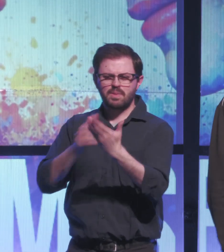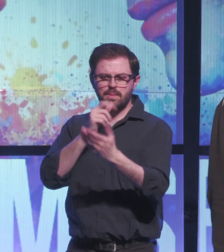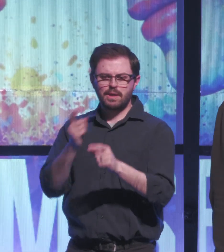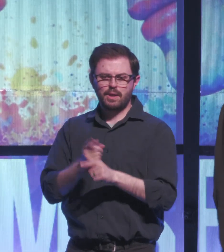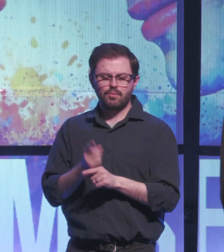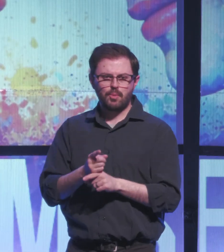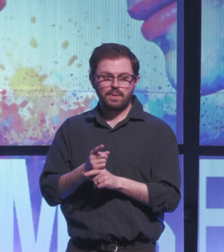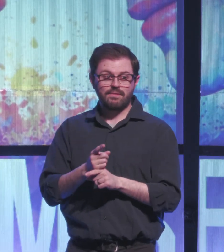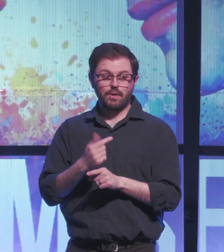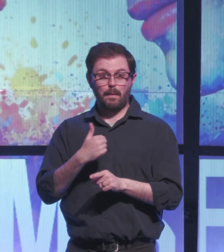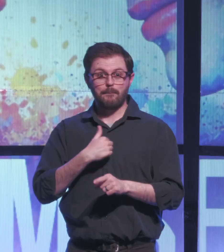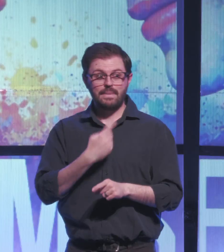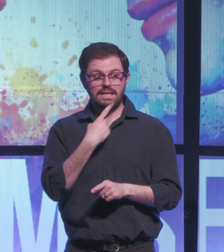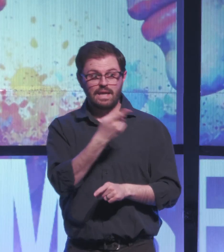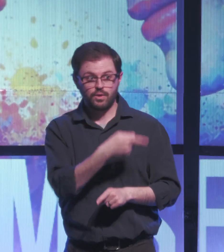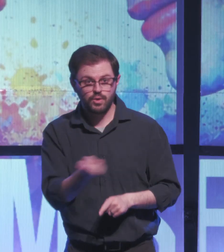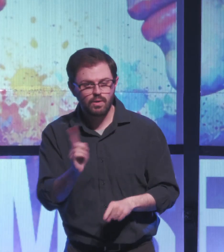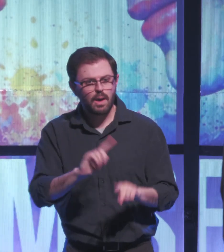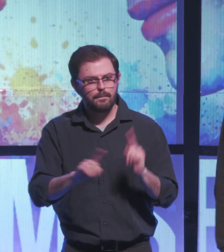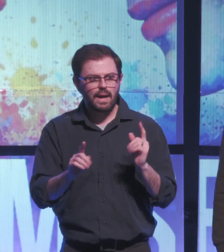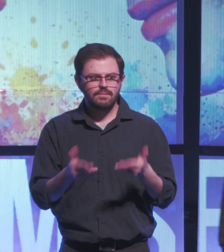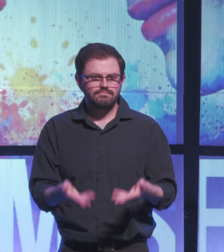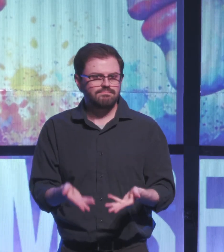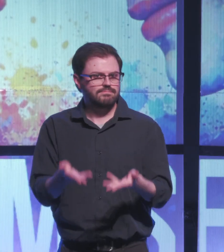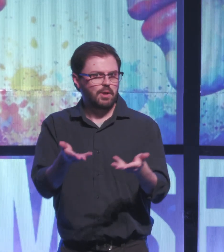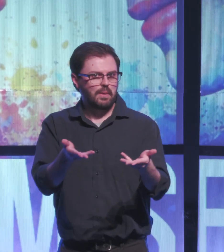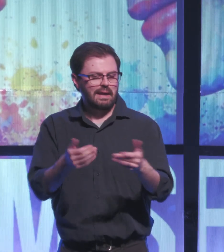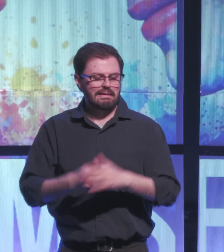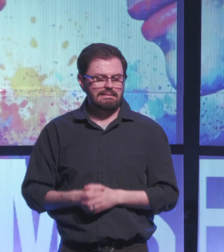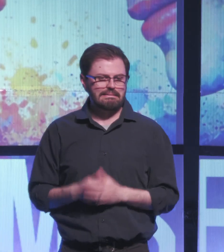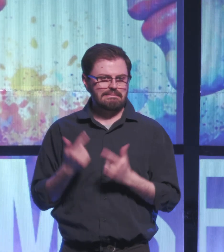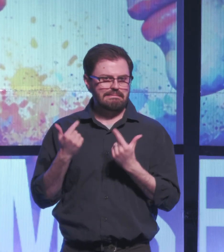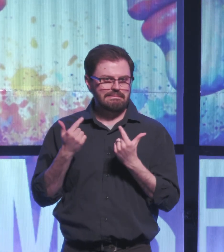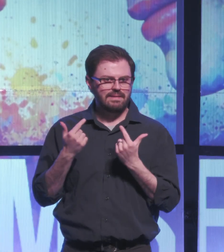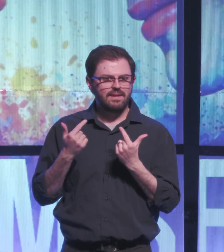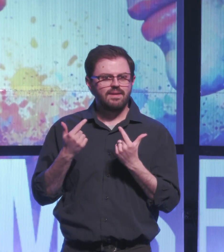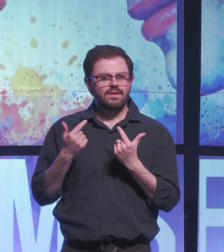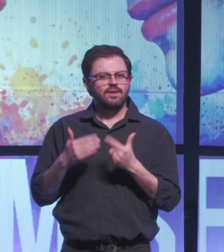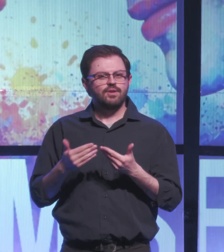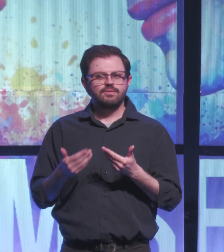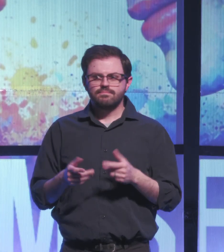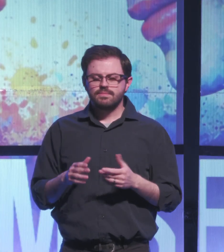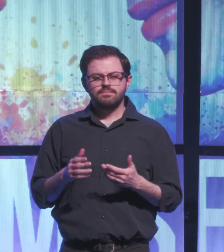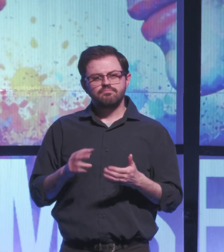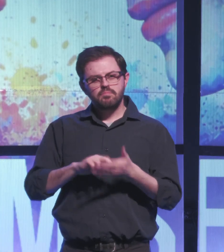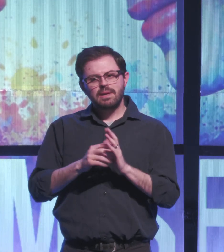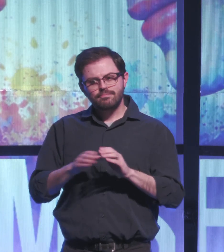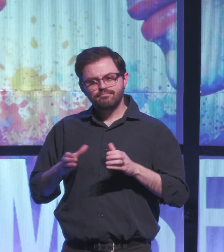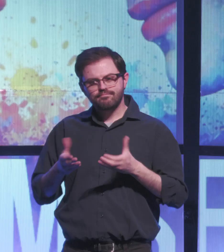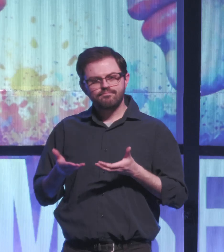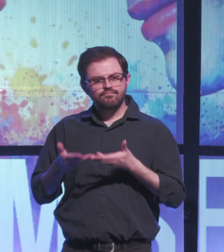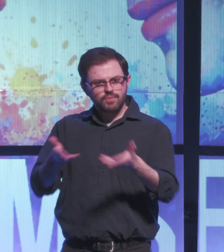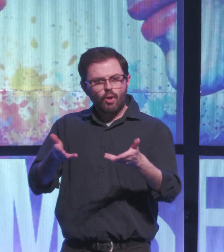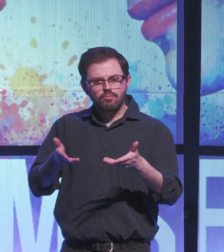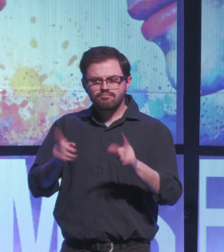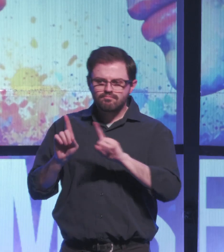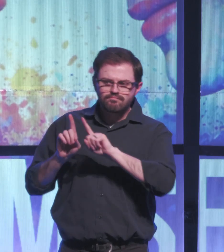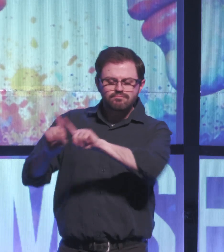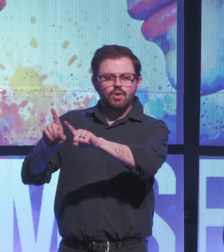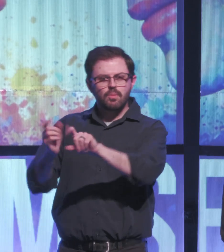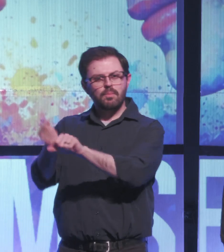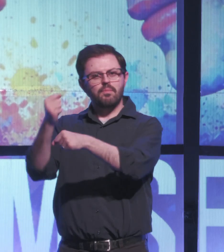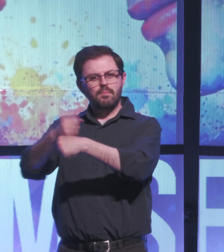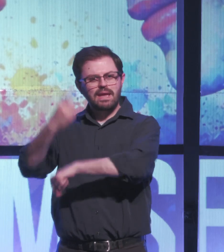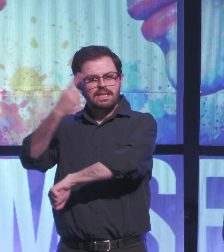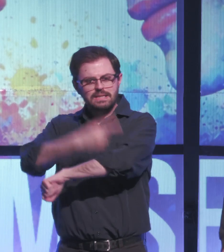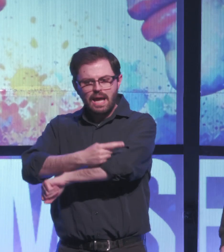for me to say, but by all means, no. Right? Go make the day great. Remember, your worth is